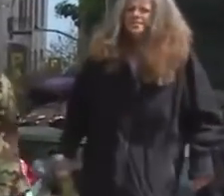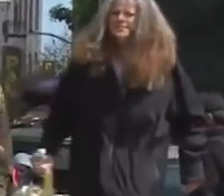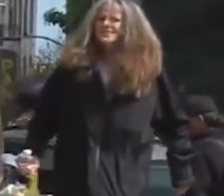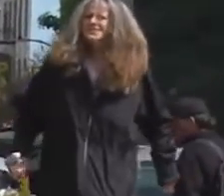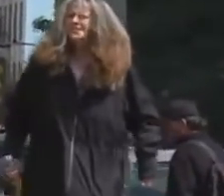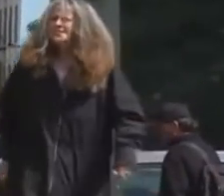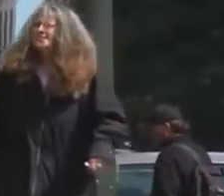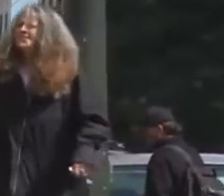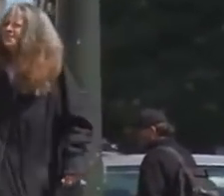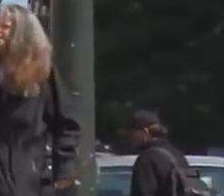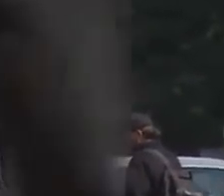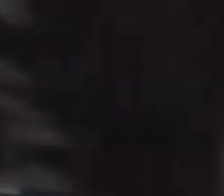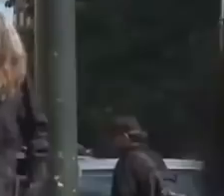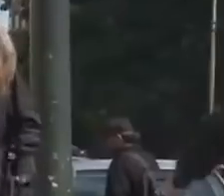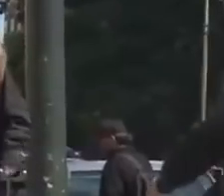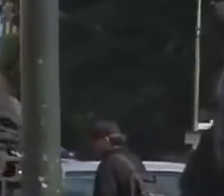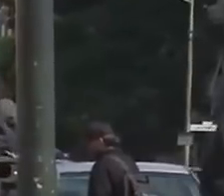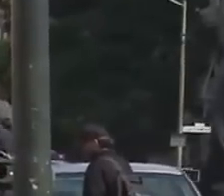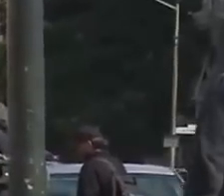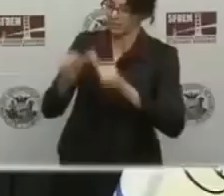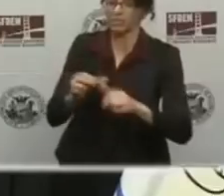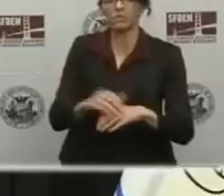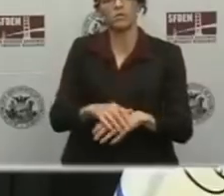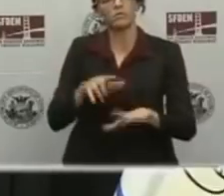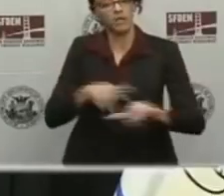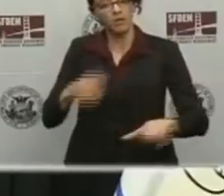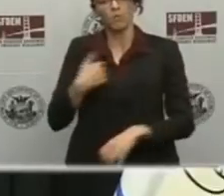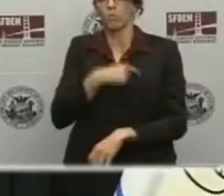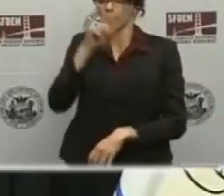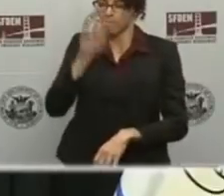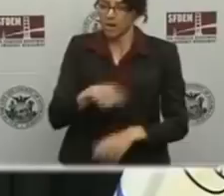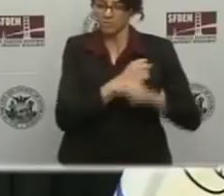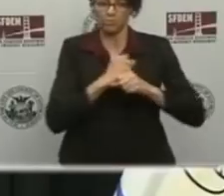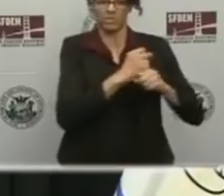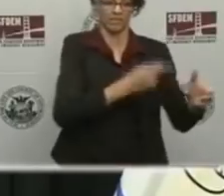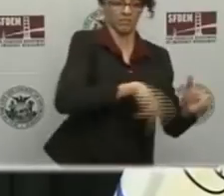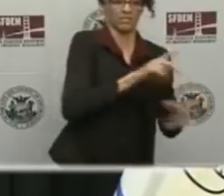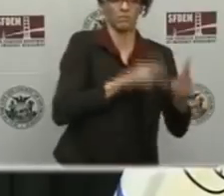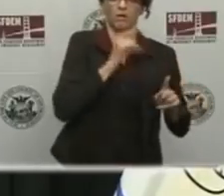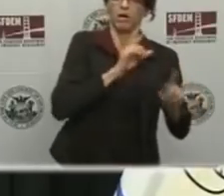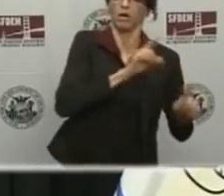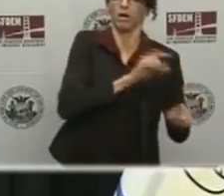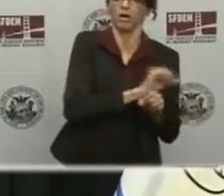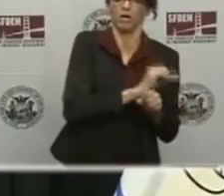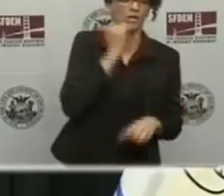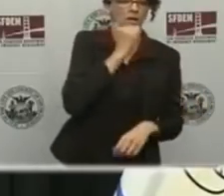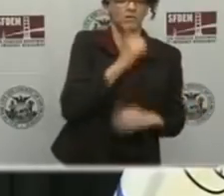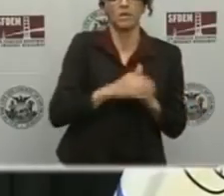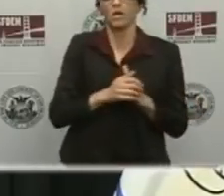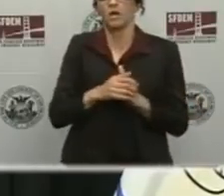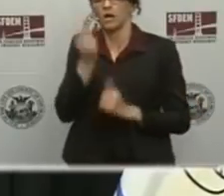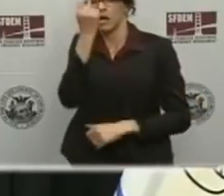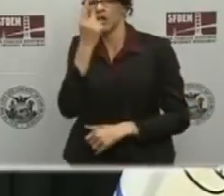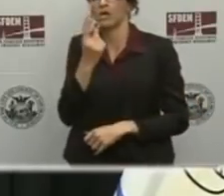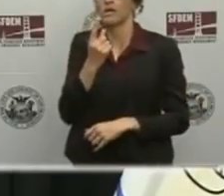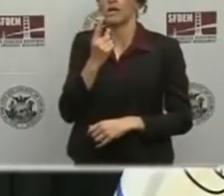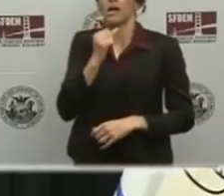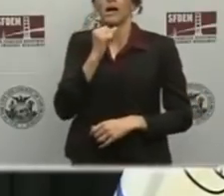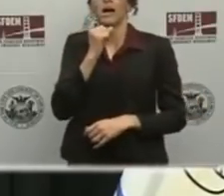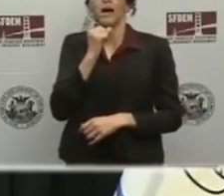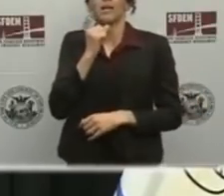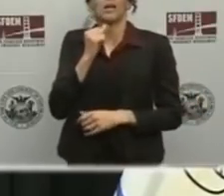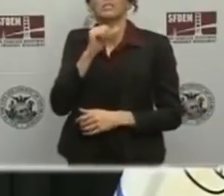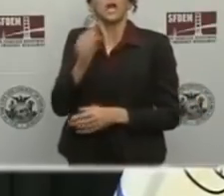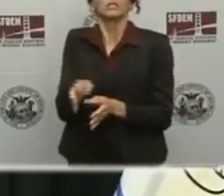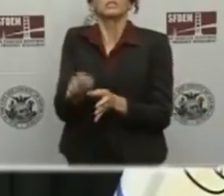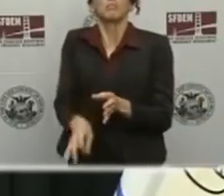of the city's homeless population. So this is more complicated than opening up every hotel room in San Francisco and making it available.